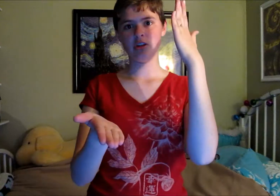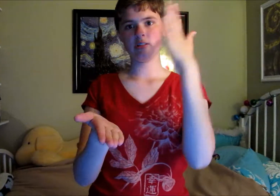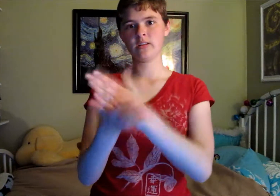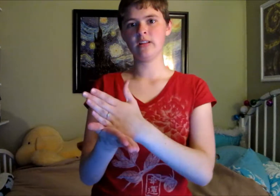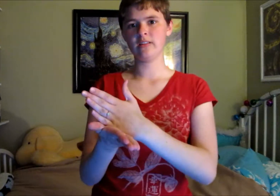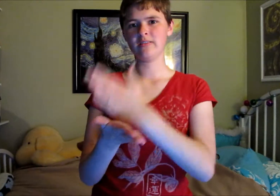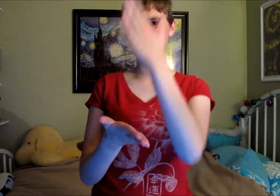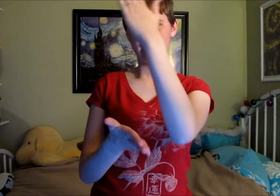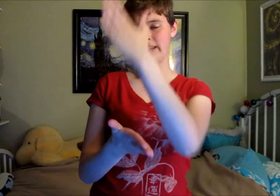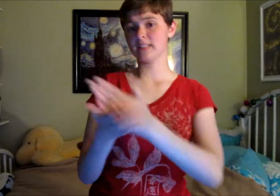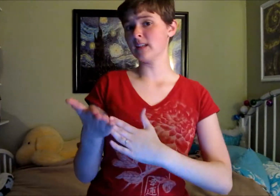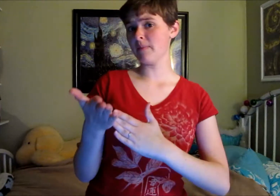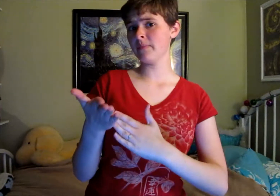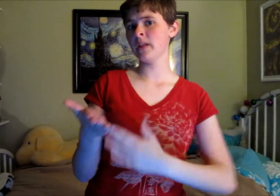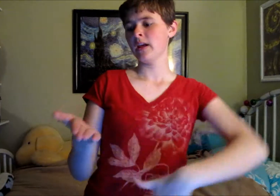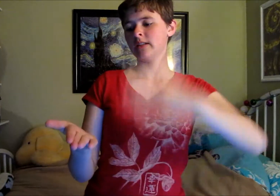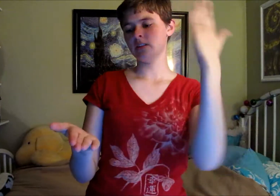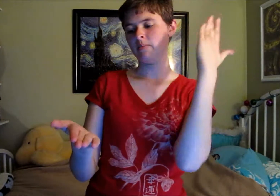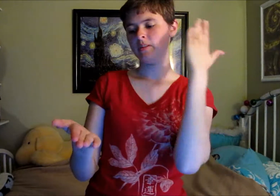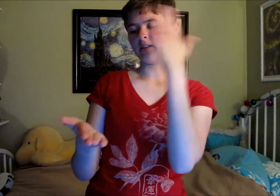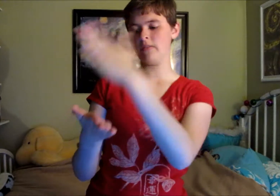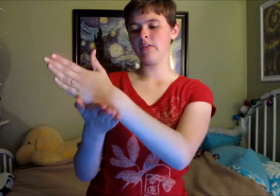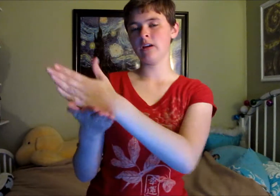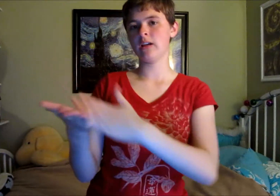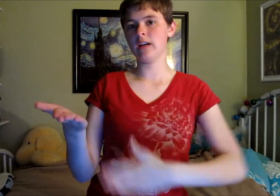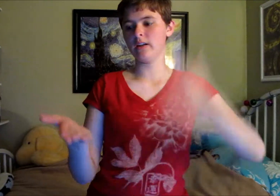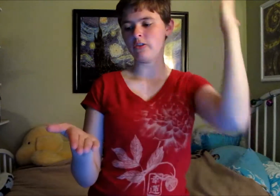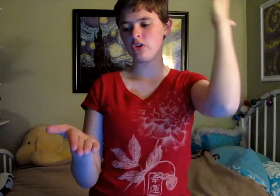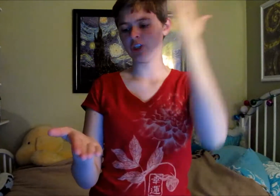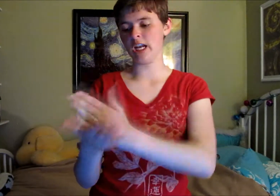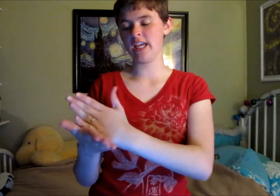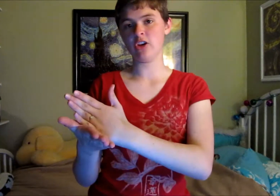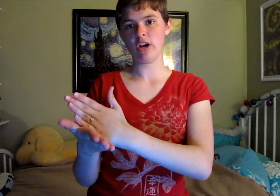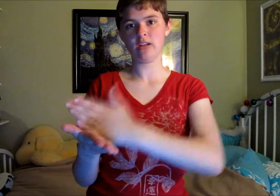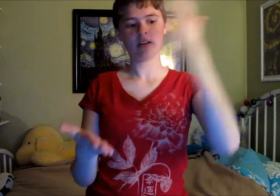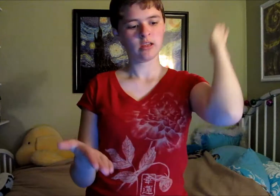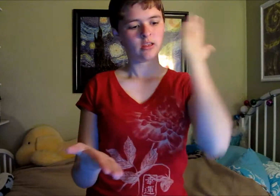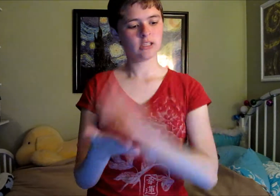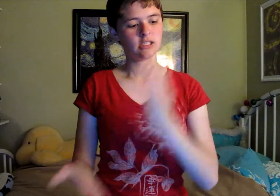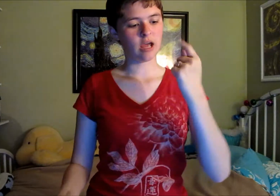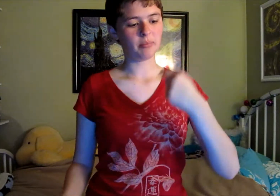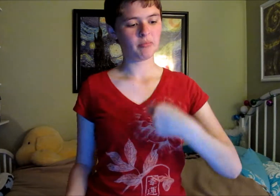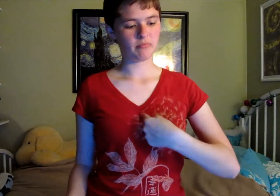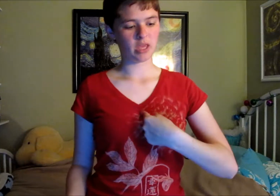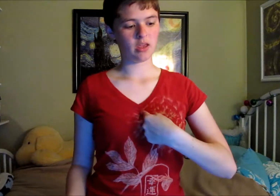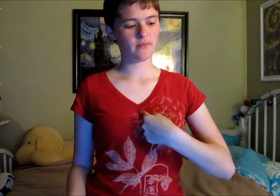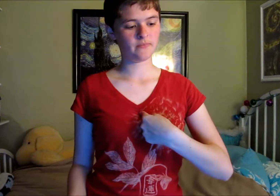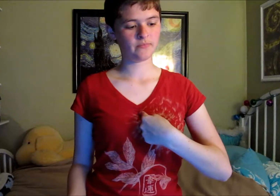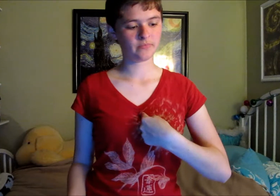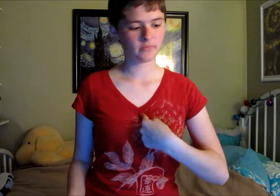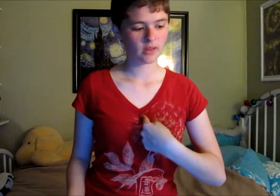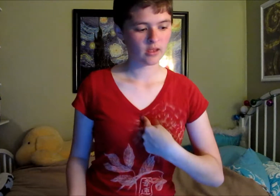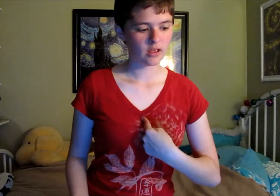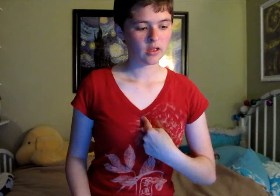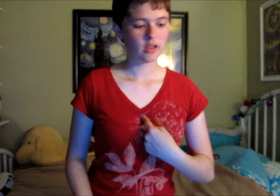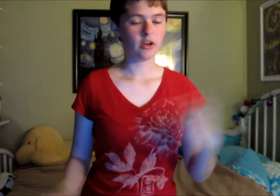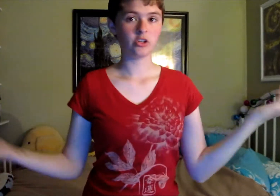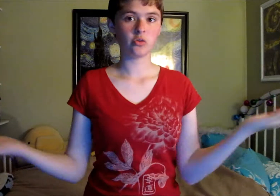just kind of like some, except instead of cutting down, you're just going to hit your hand. Stop me. Here's